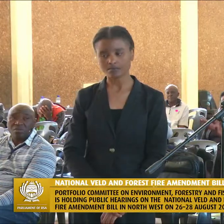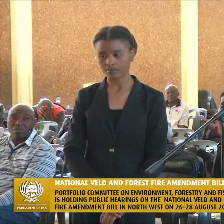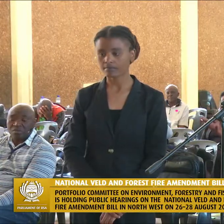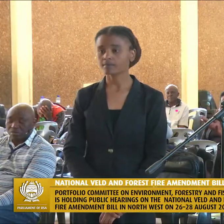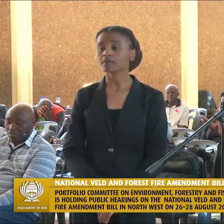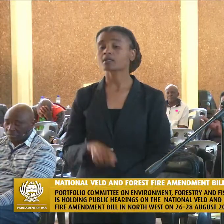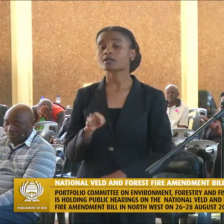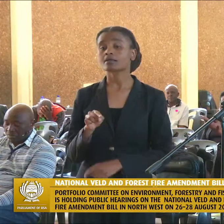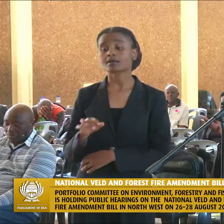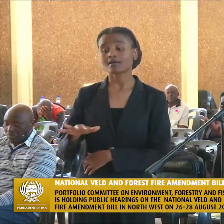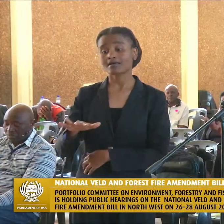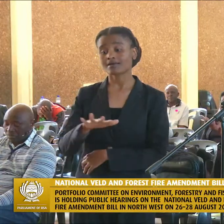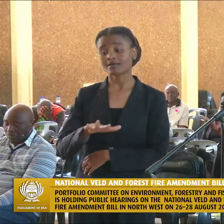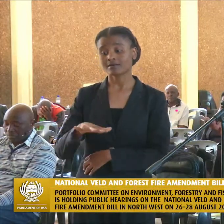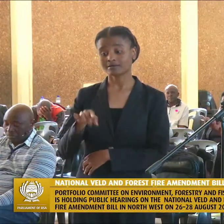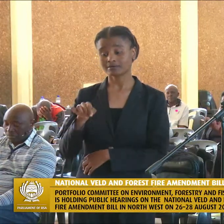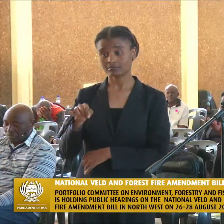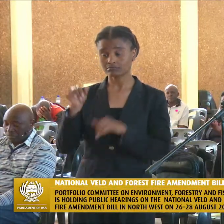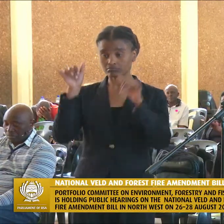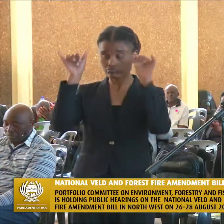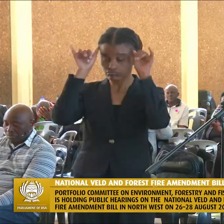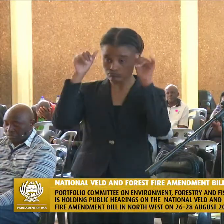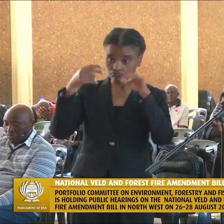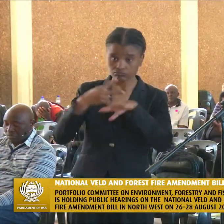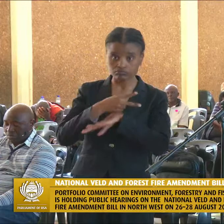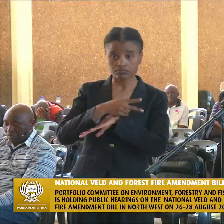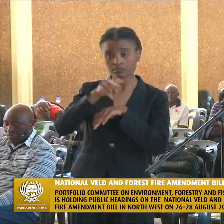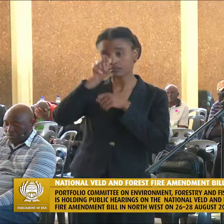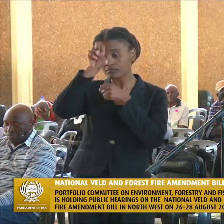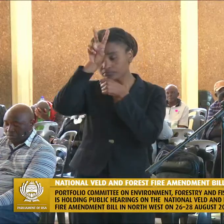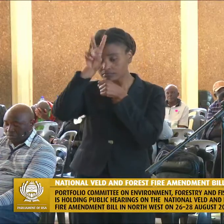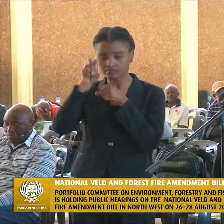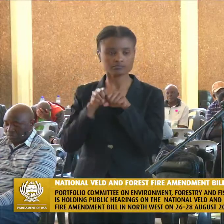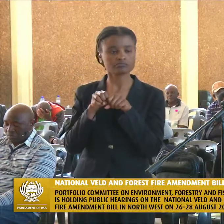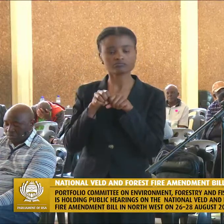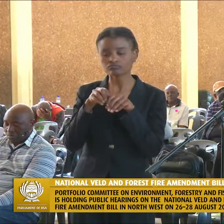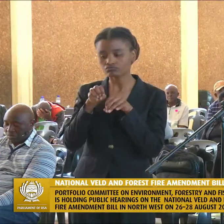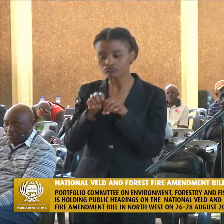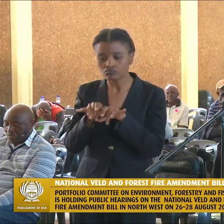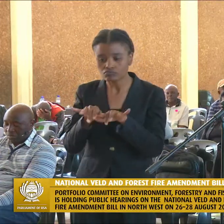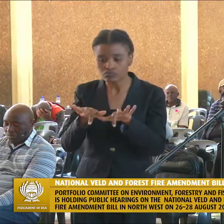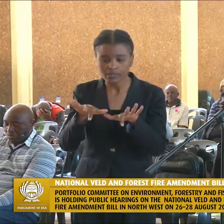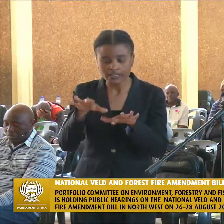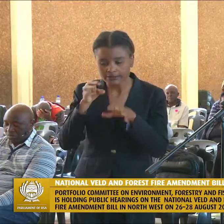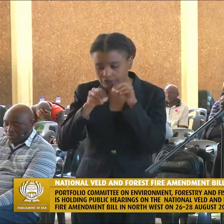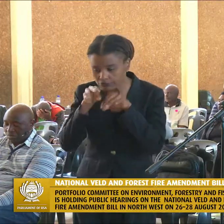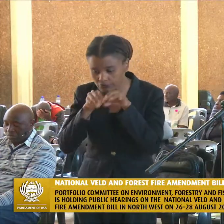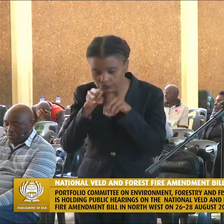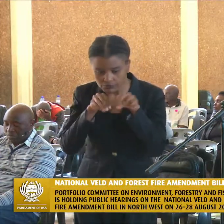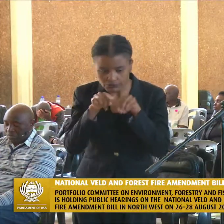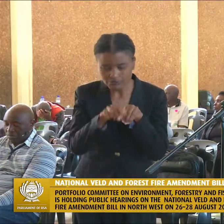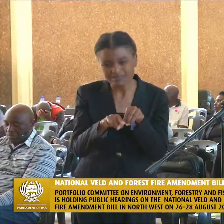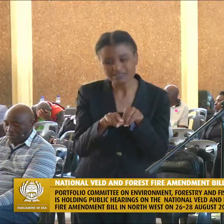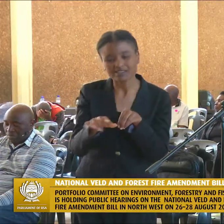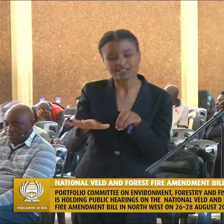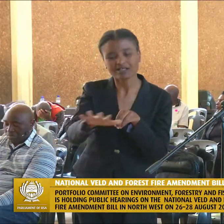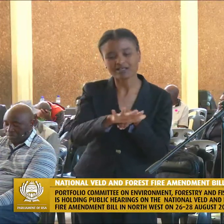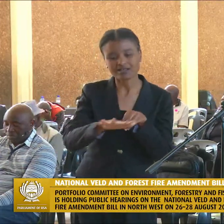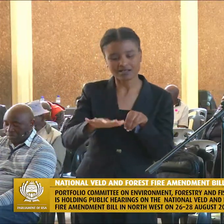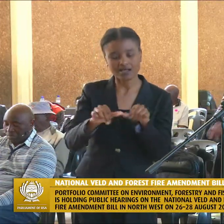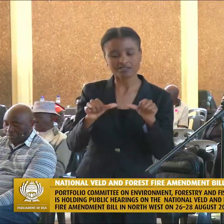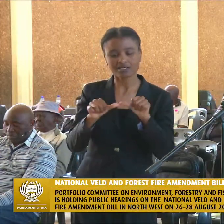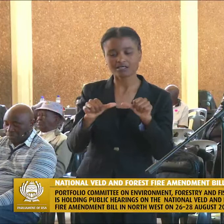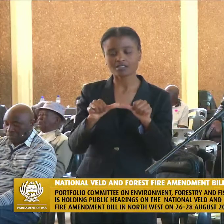the area where our livestock is grazing it can be plus minus 230 hectares